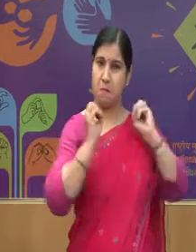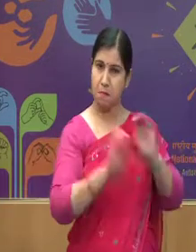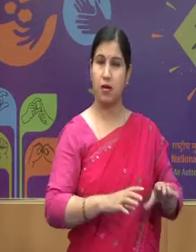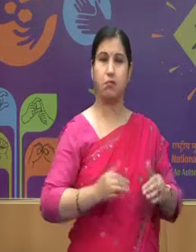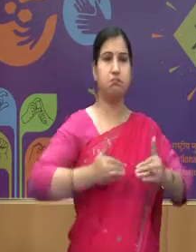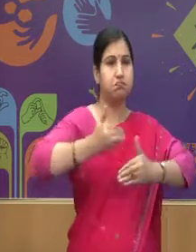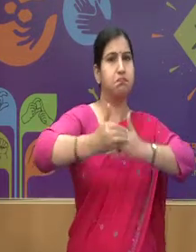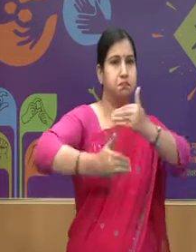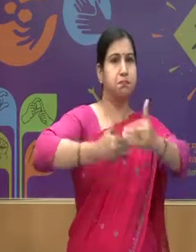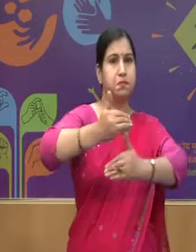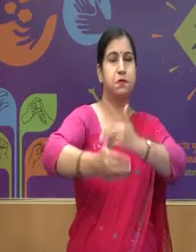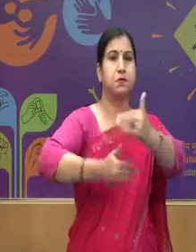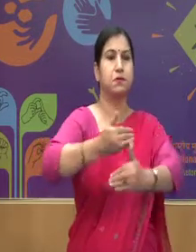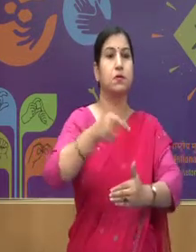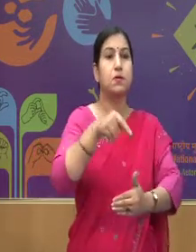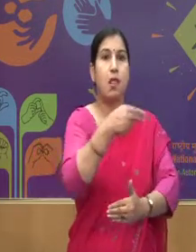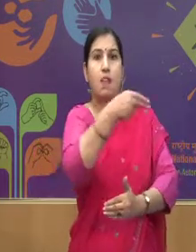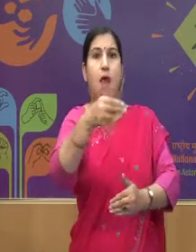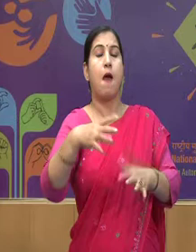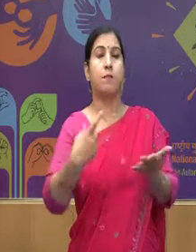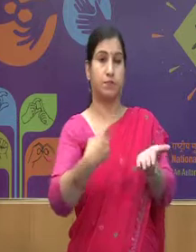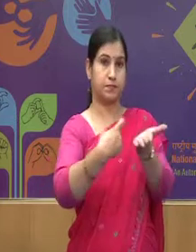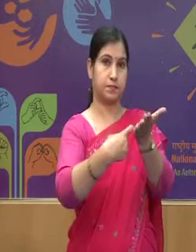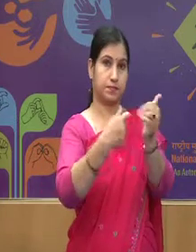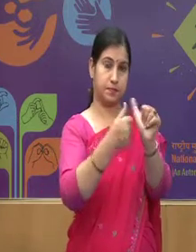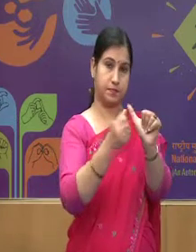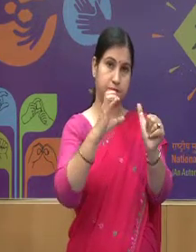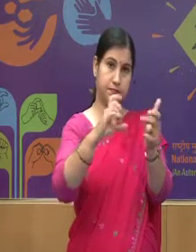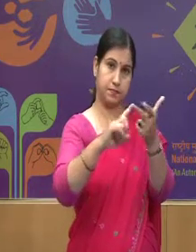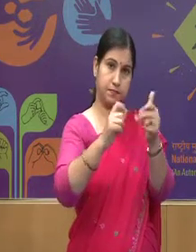This practice was called racial discrimination,